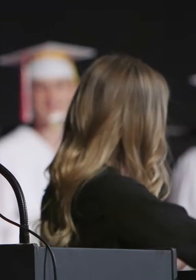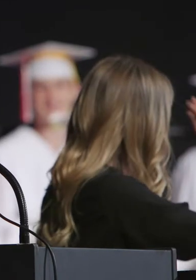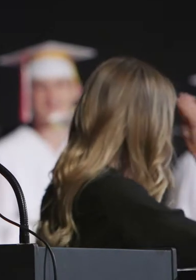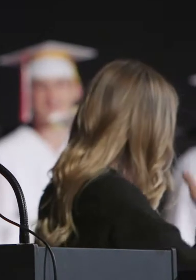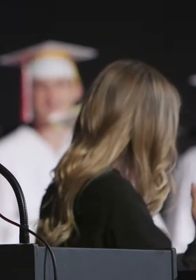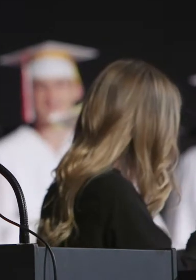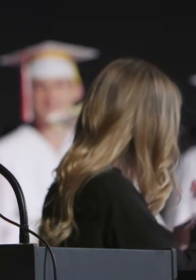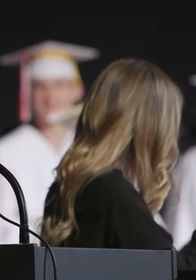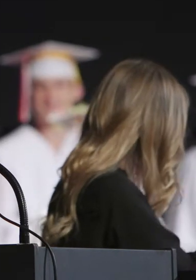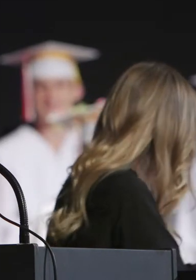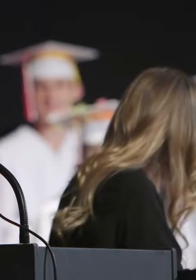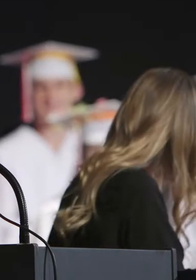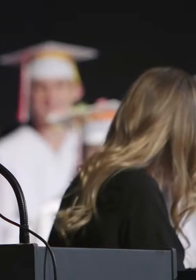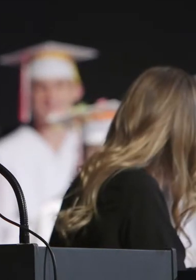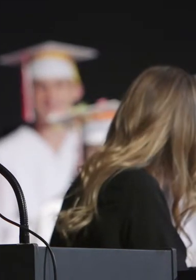school?